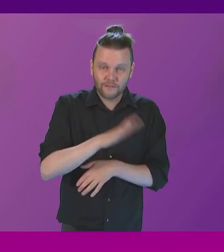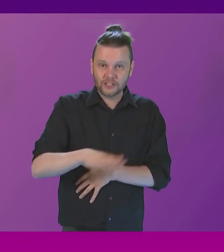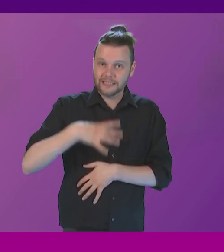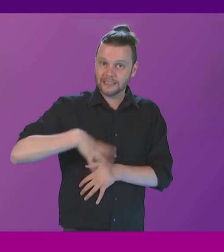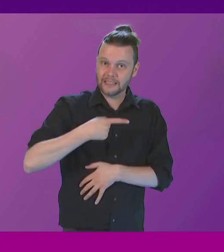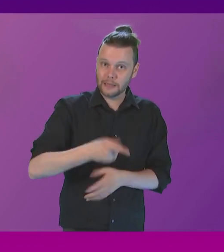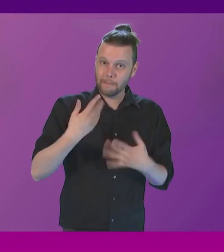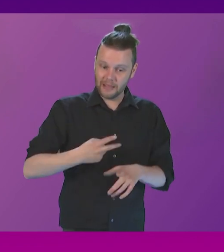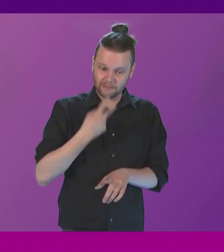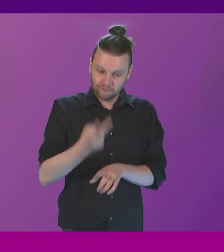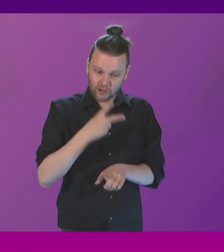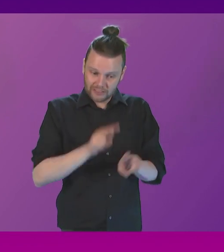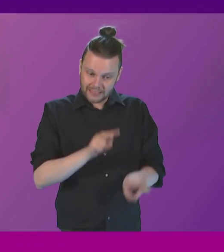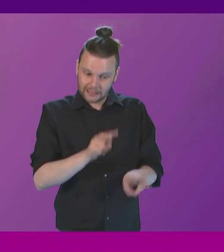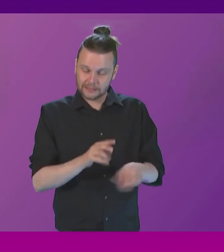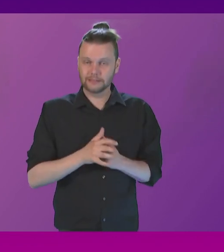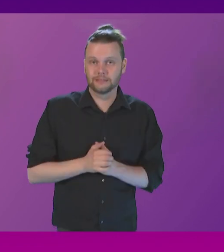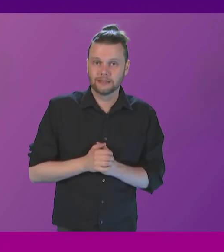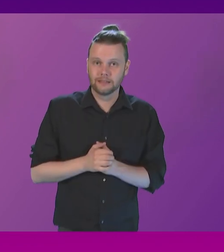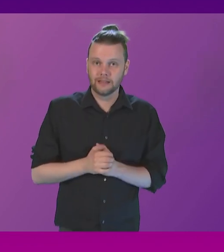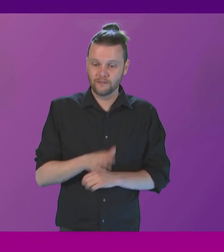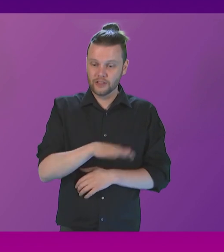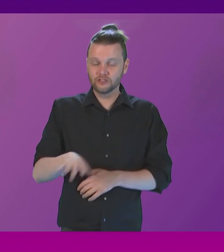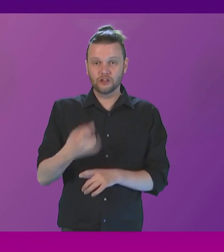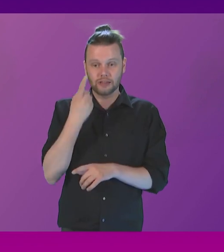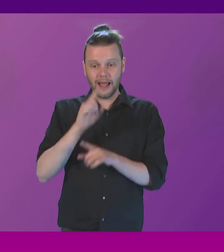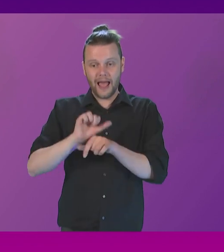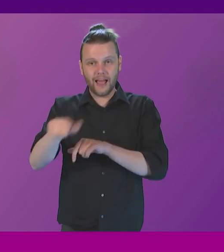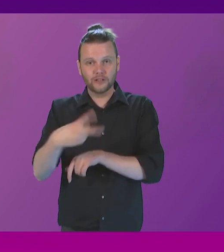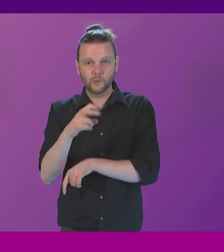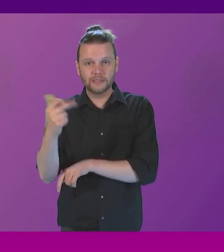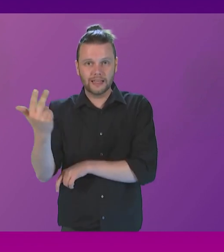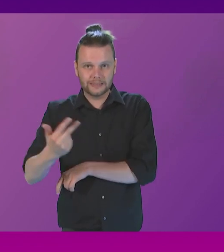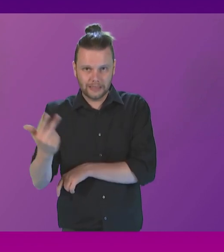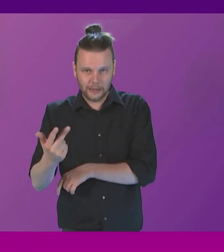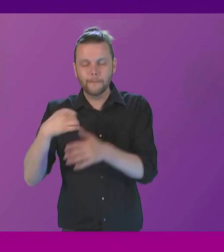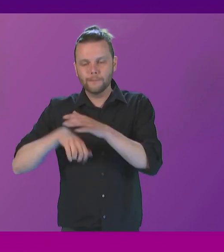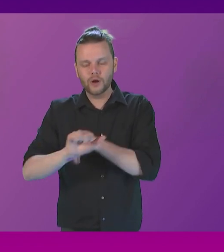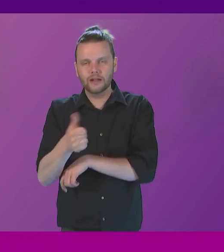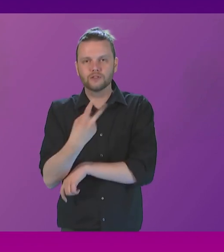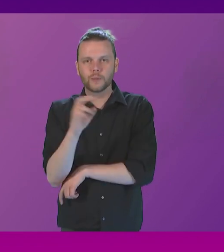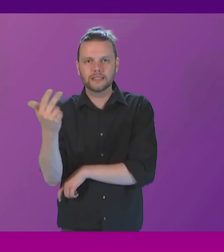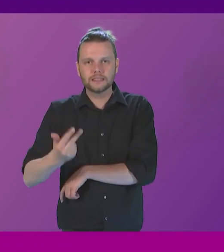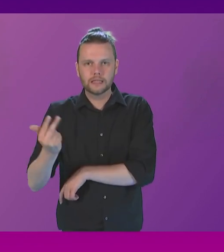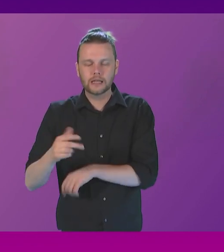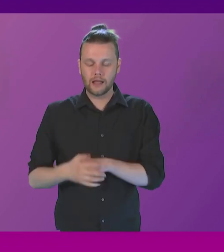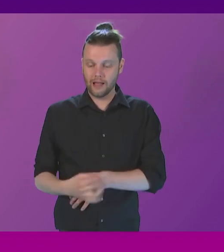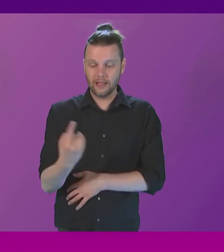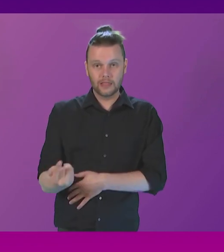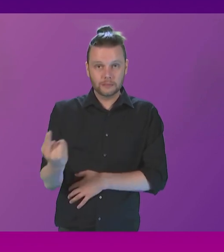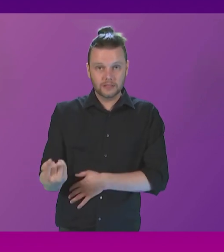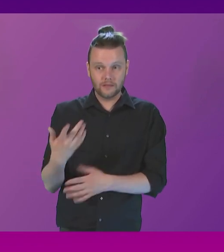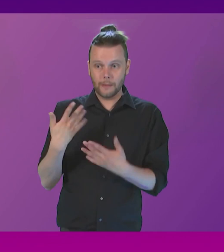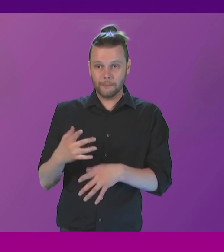has been given a retest? And for all those children seen after 2018, or sorry, born after 2018, that they too